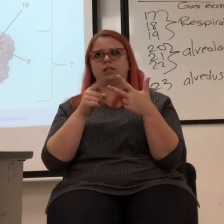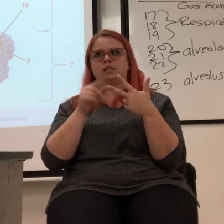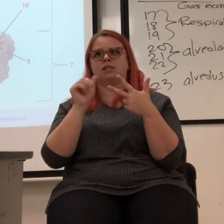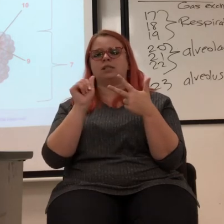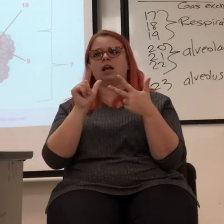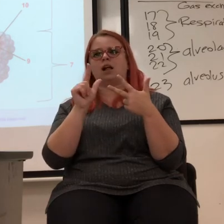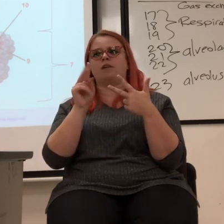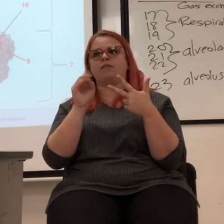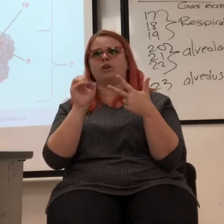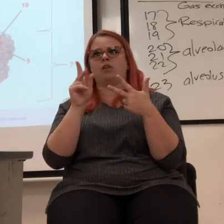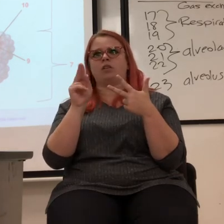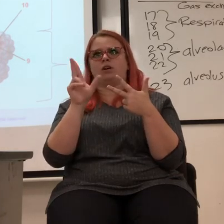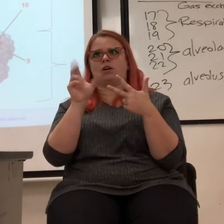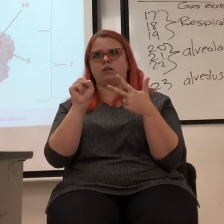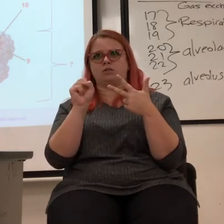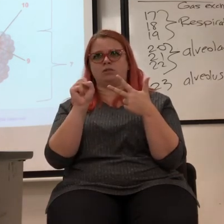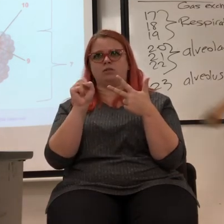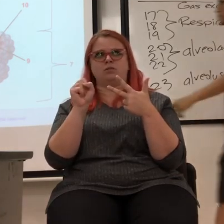alveolus.